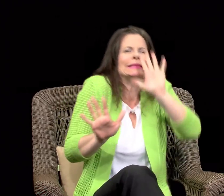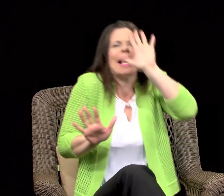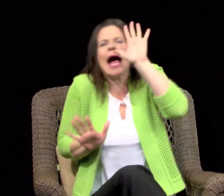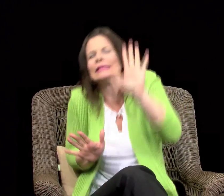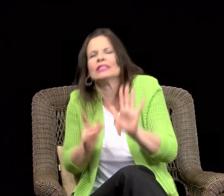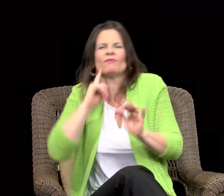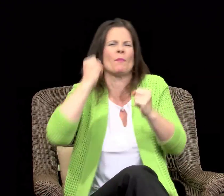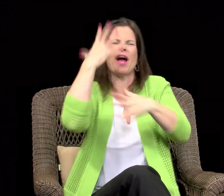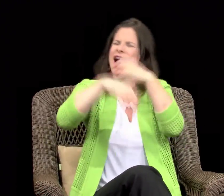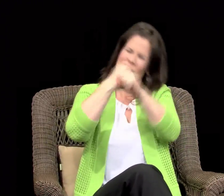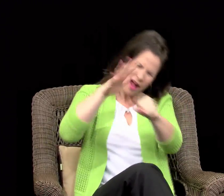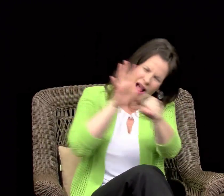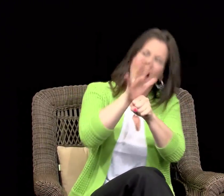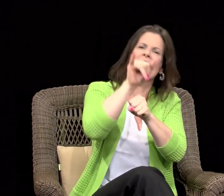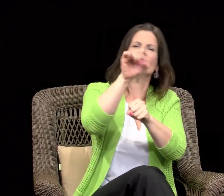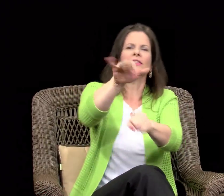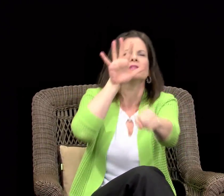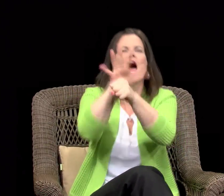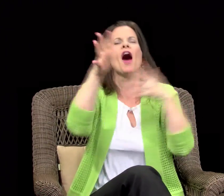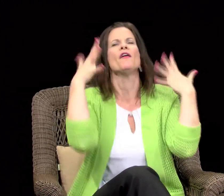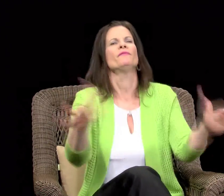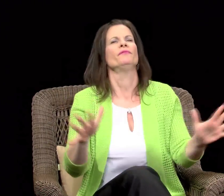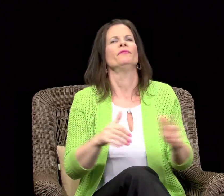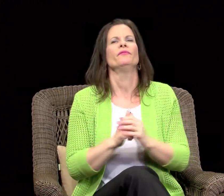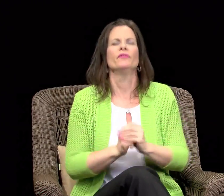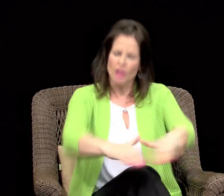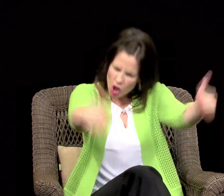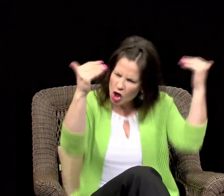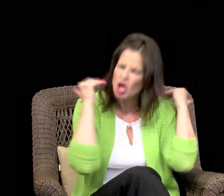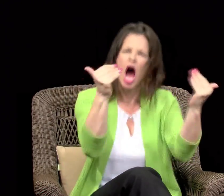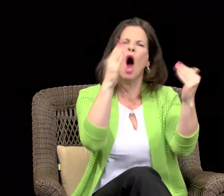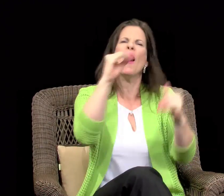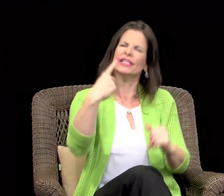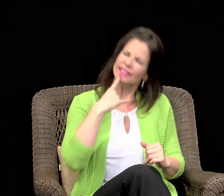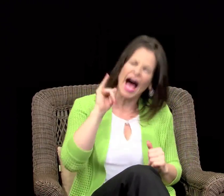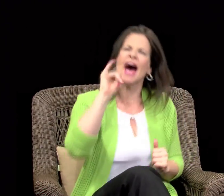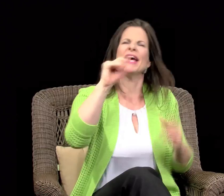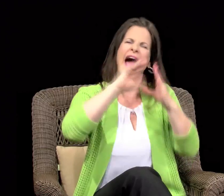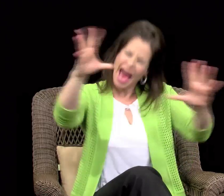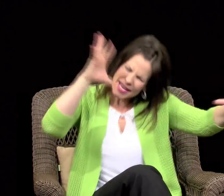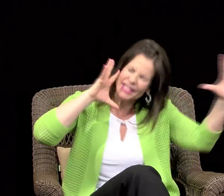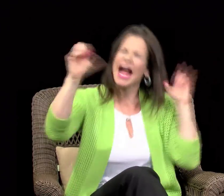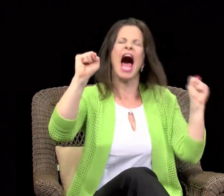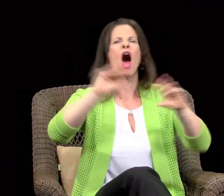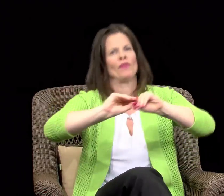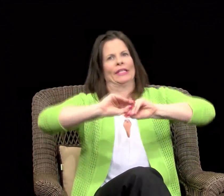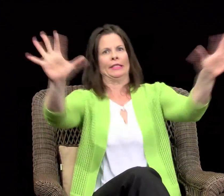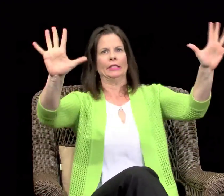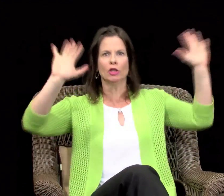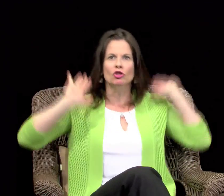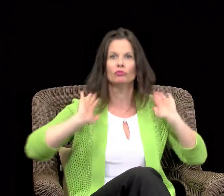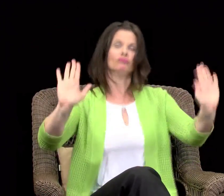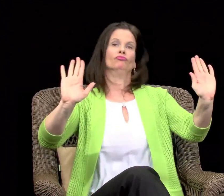much treading on eggshells, treading lightly around the subject. I say we just go for it. We make